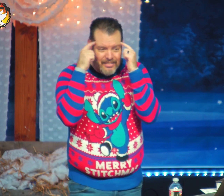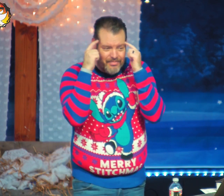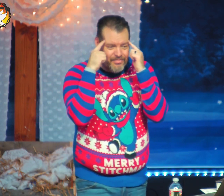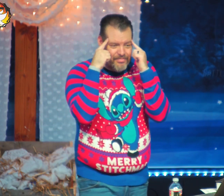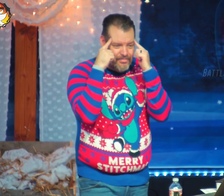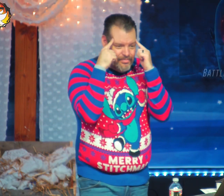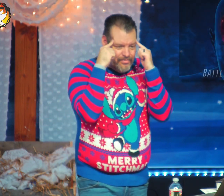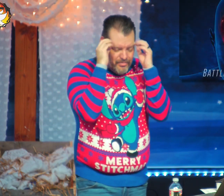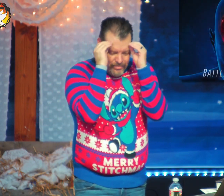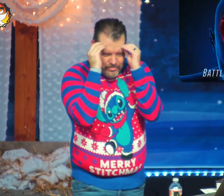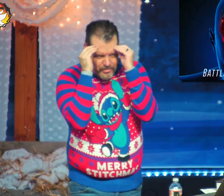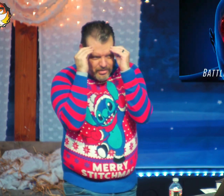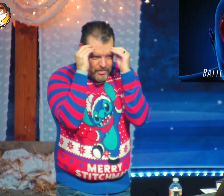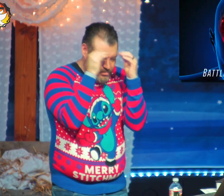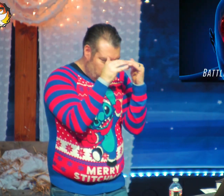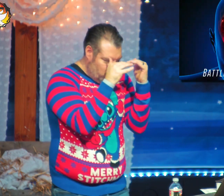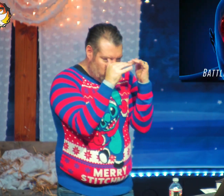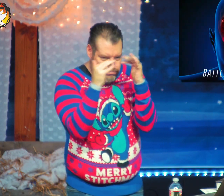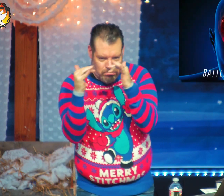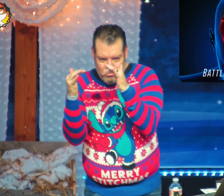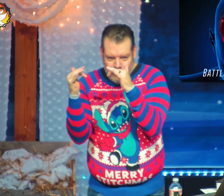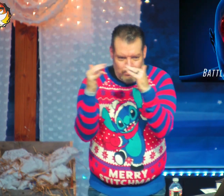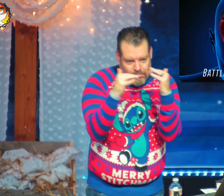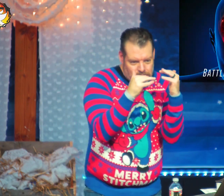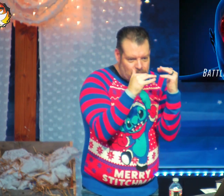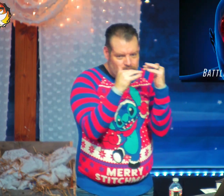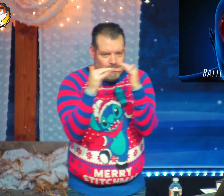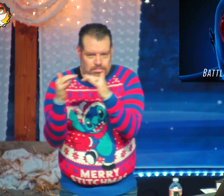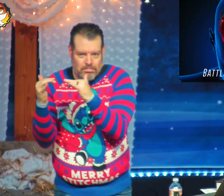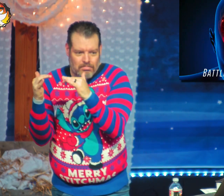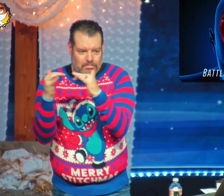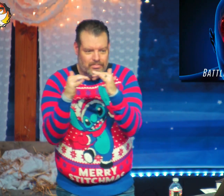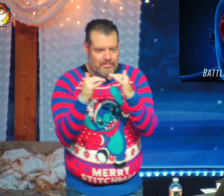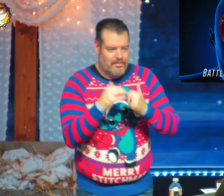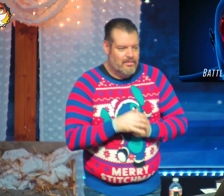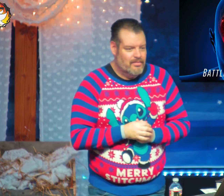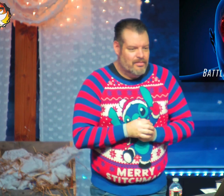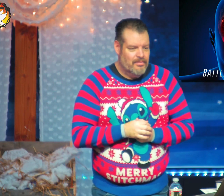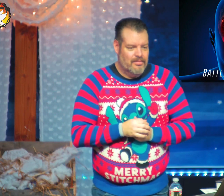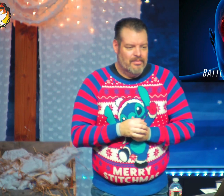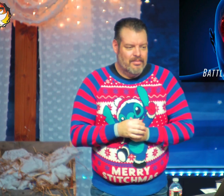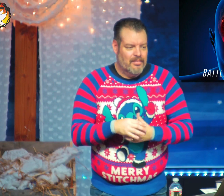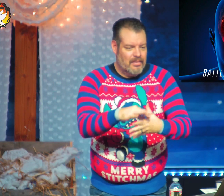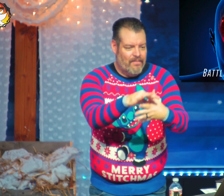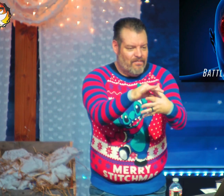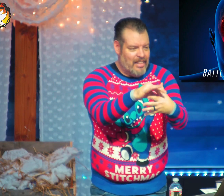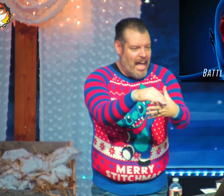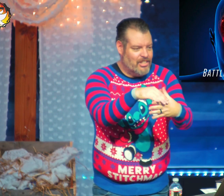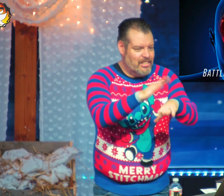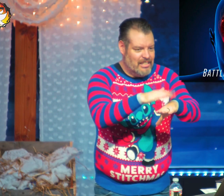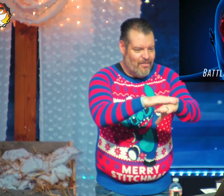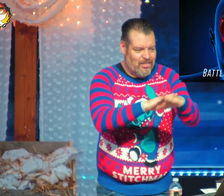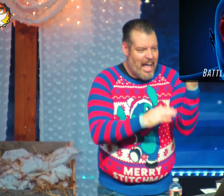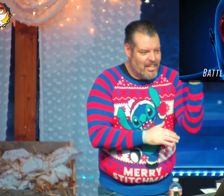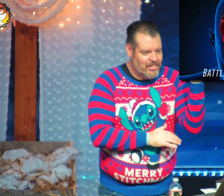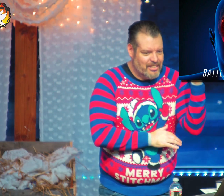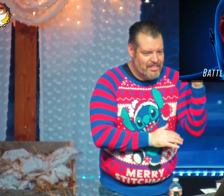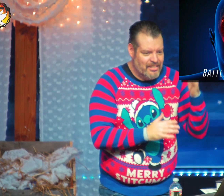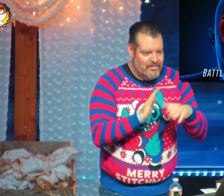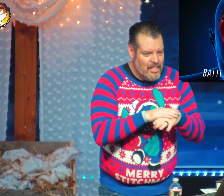A future full of hope. The problem is that we have an enemy.